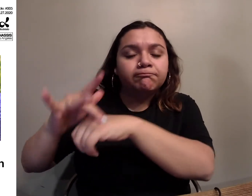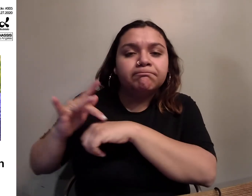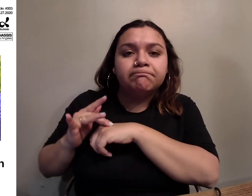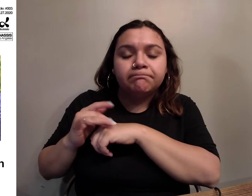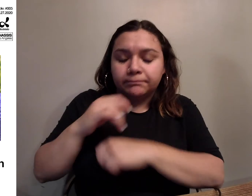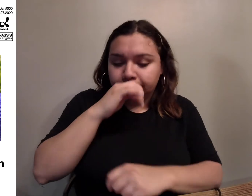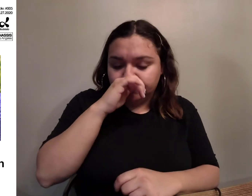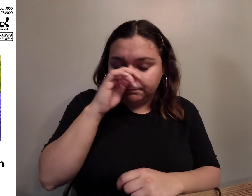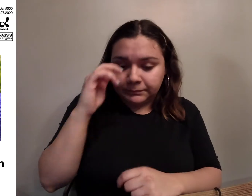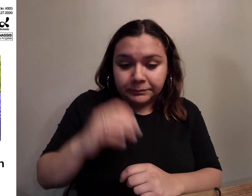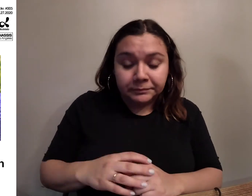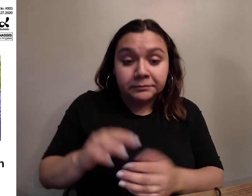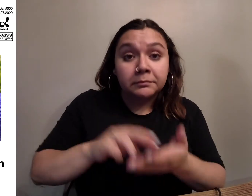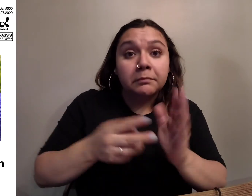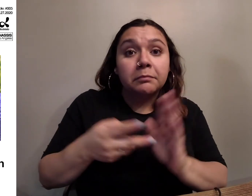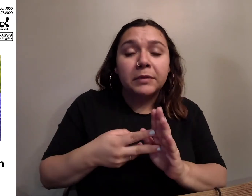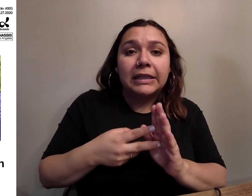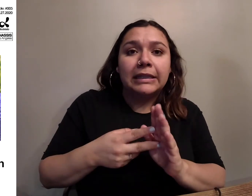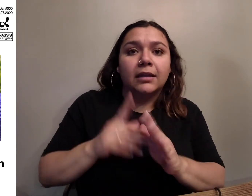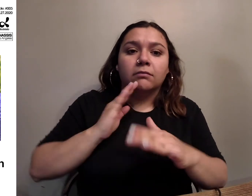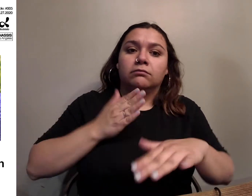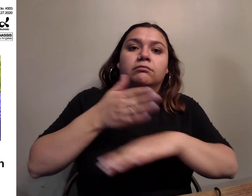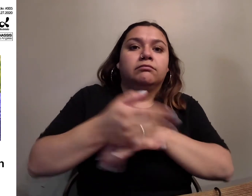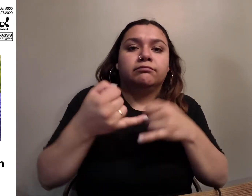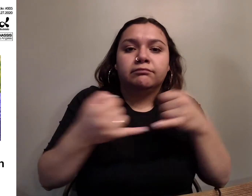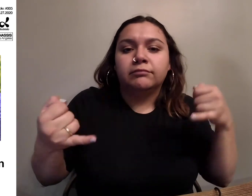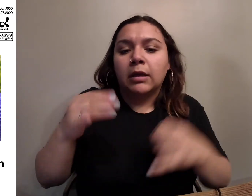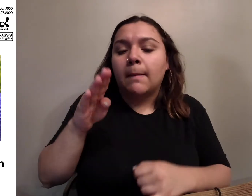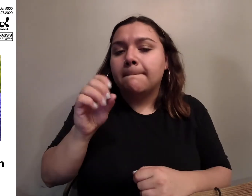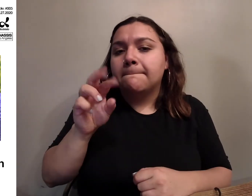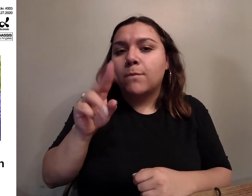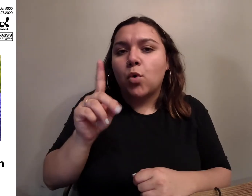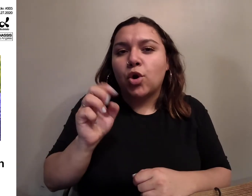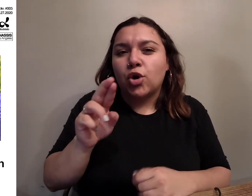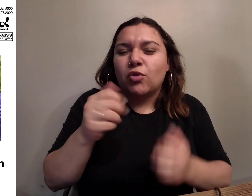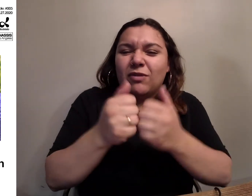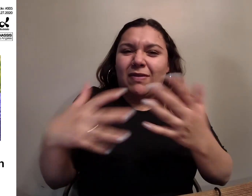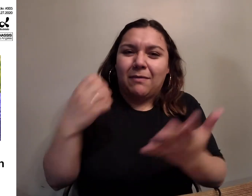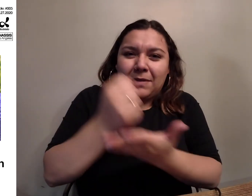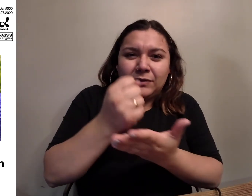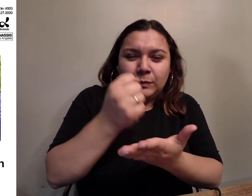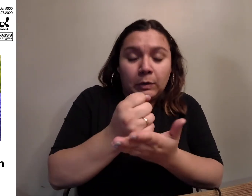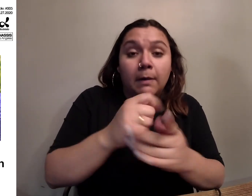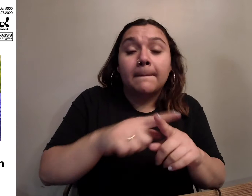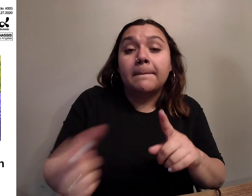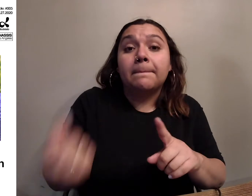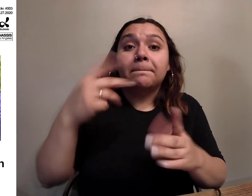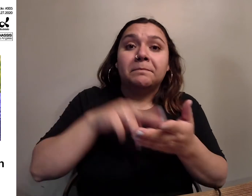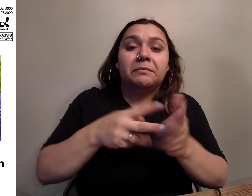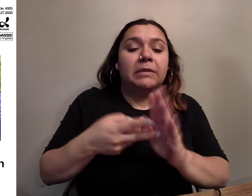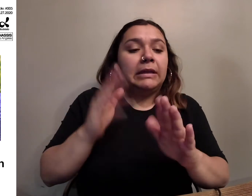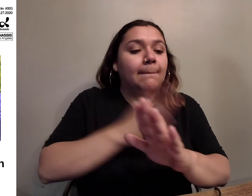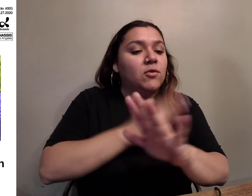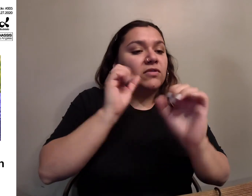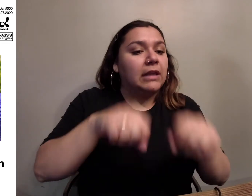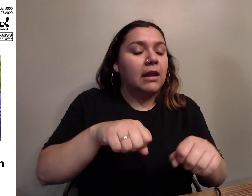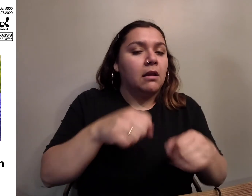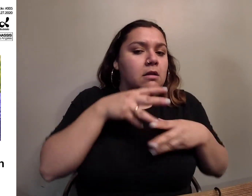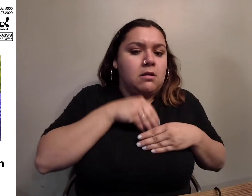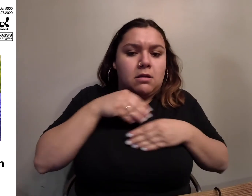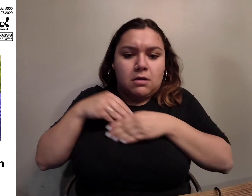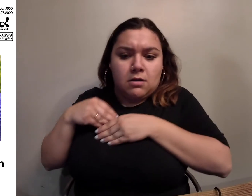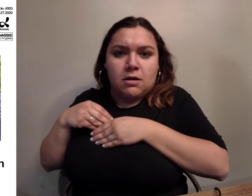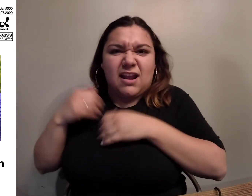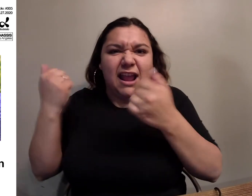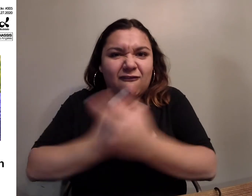So not only does it travel across borders without a passport, but it also can travel within each and every one of